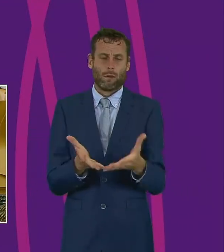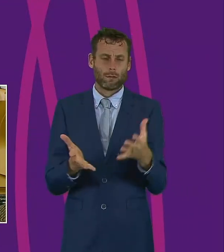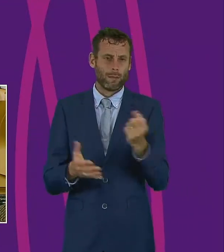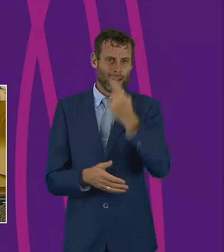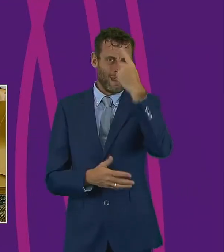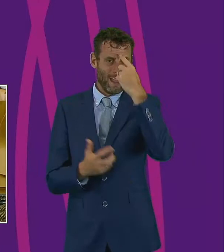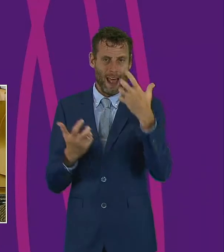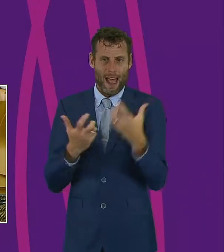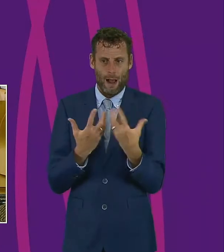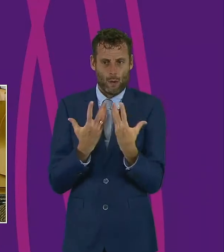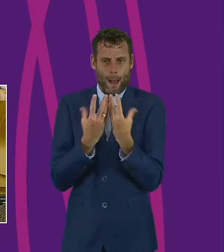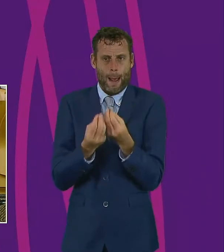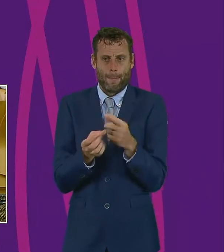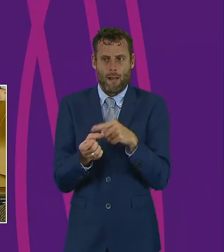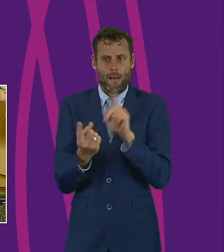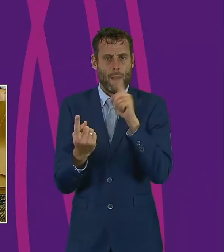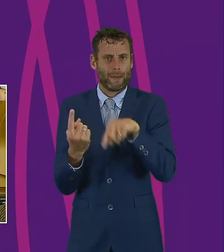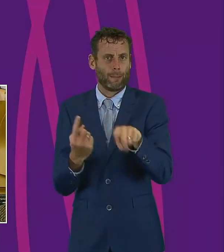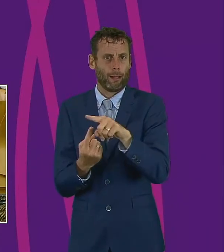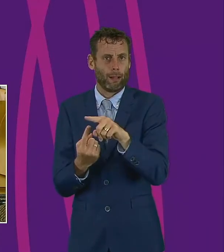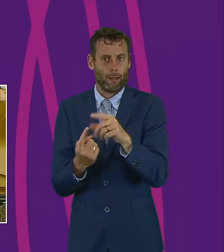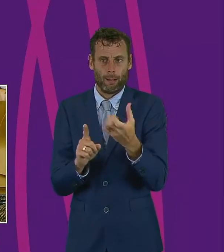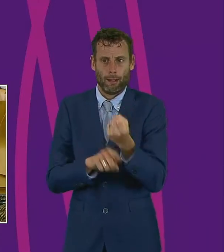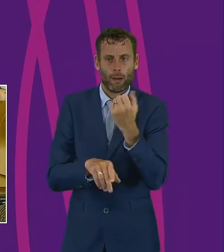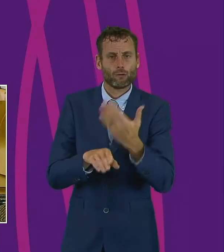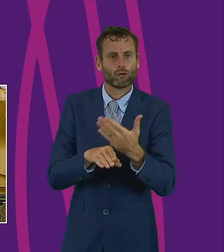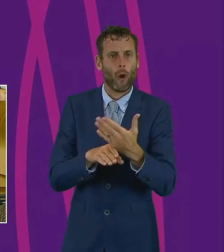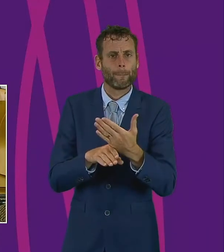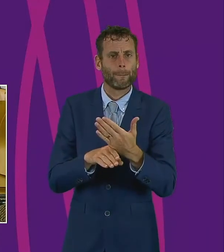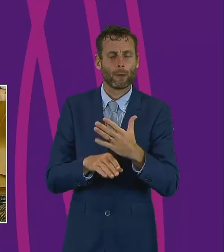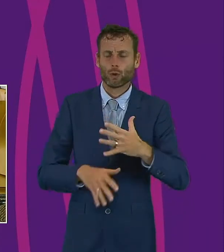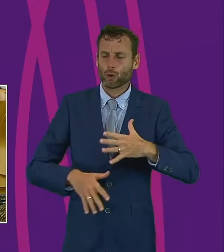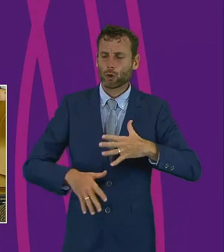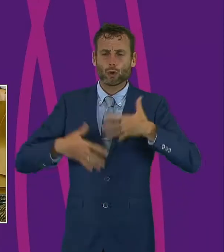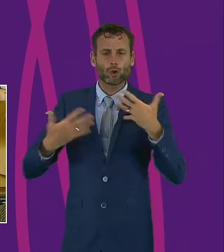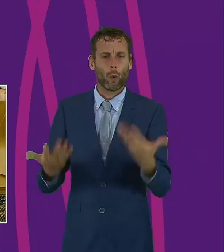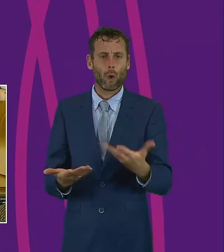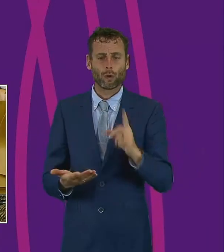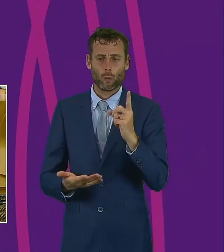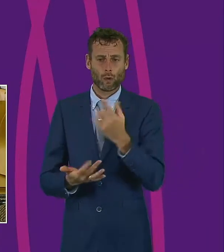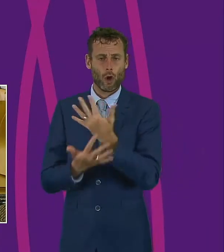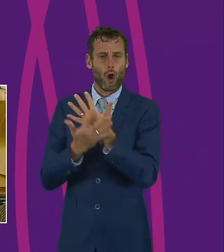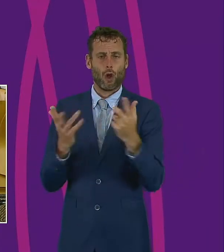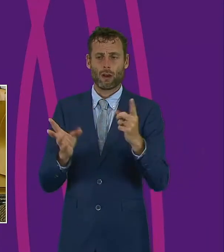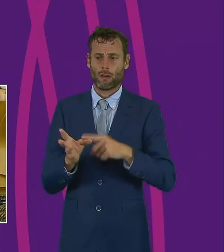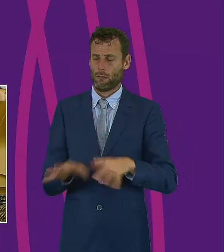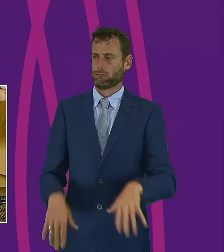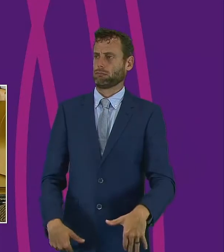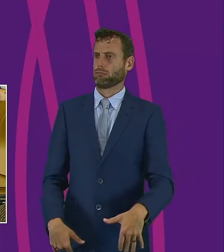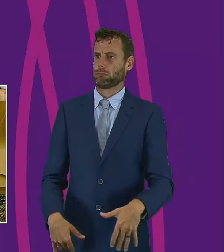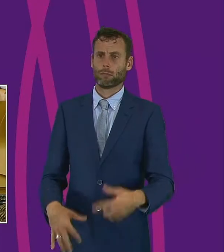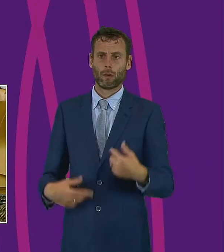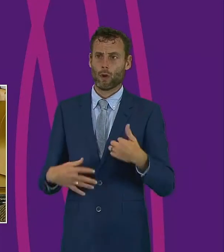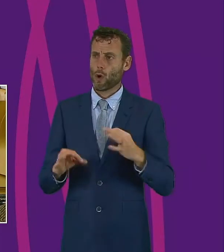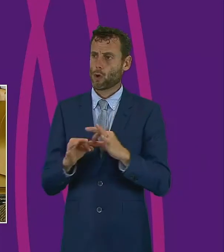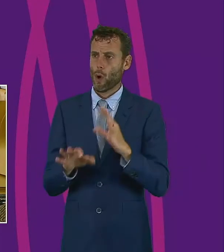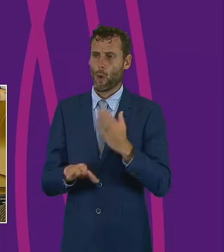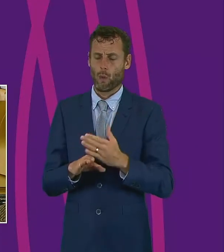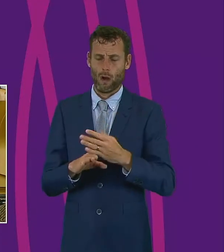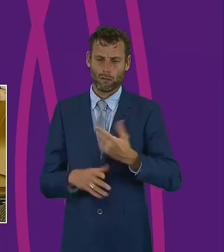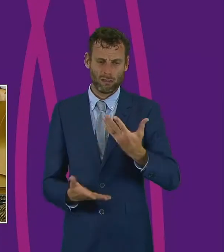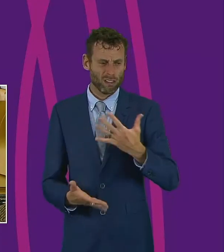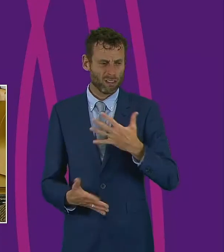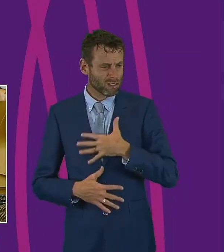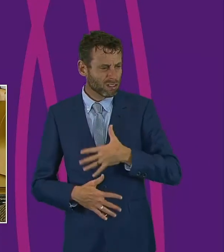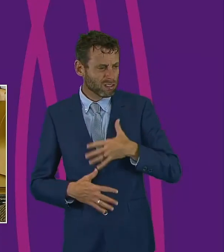to stop the impact of this becoming a scarring legacy for the next generation. This is a really uncertain